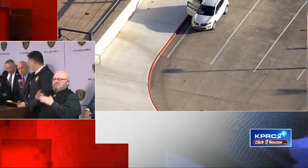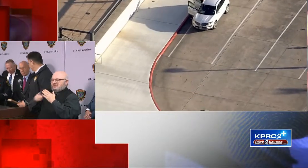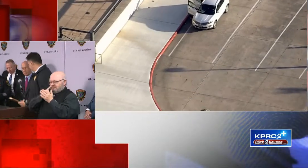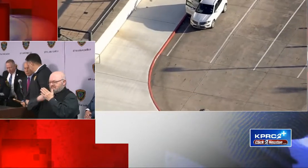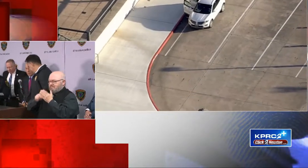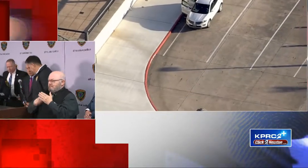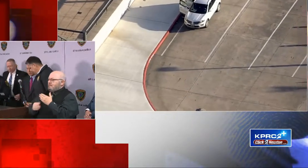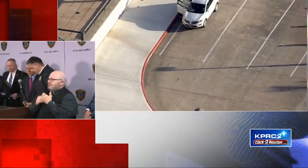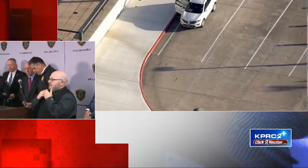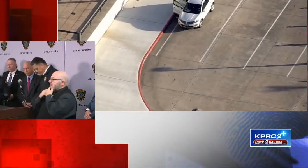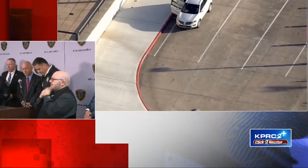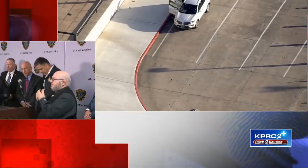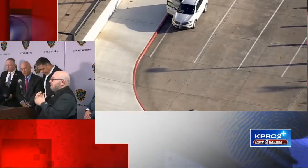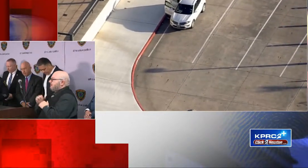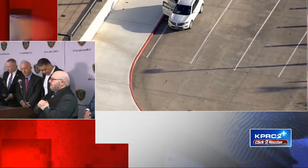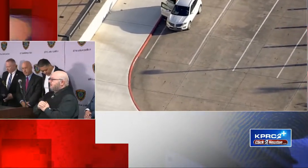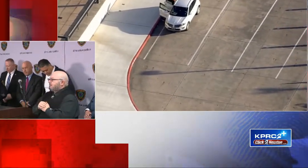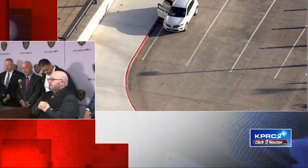Chief. Thank you. Thank you.